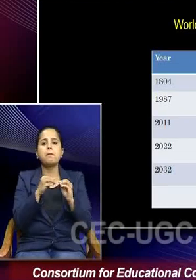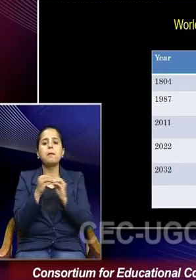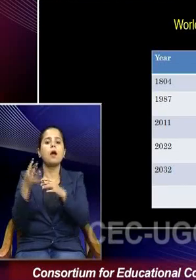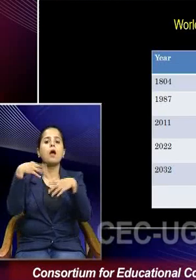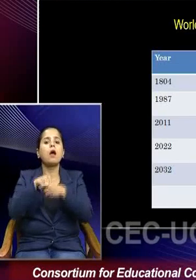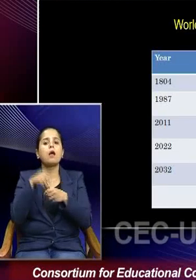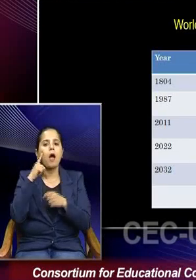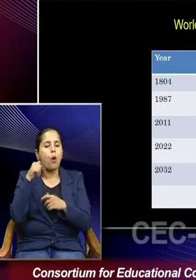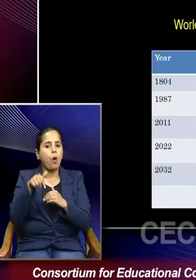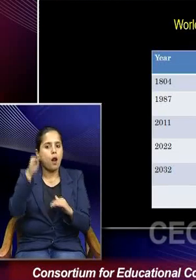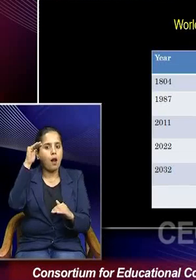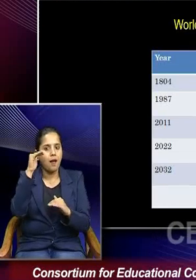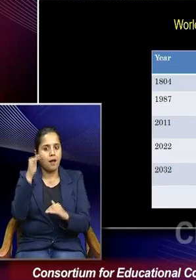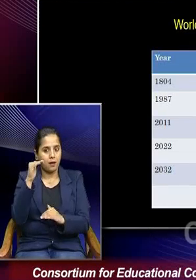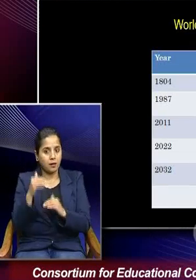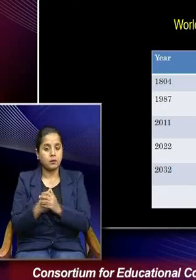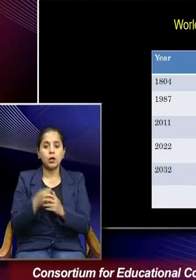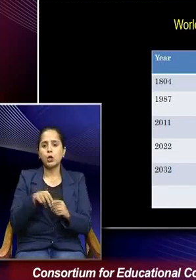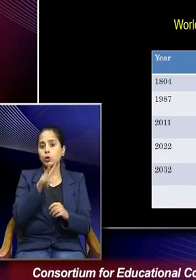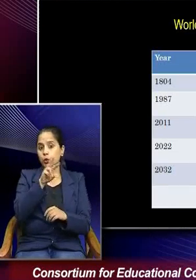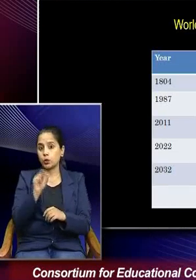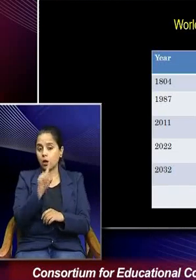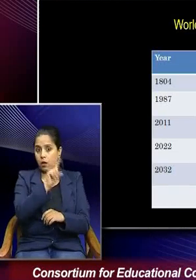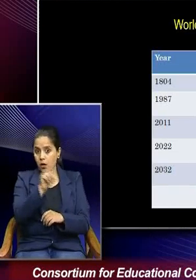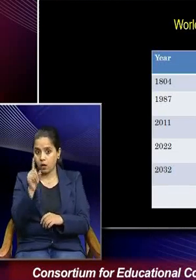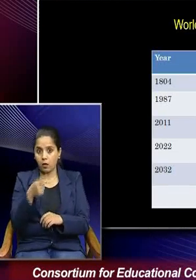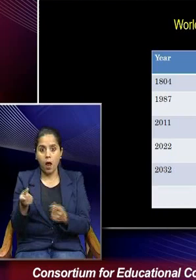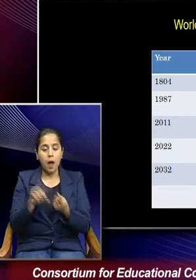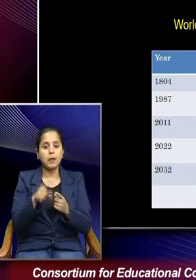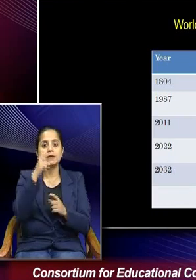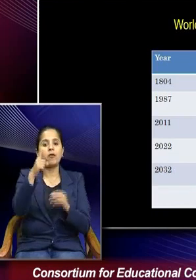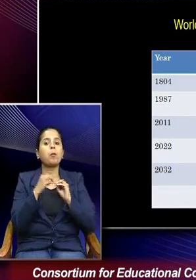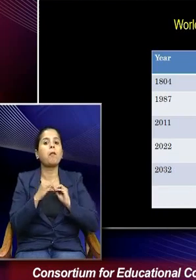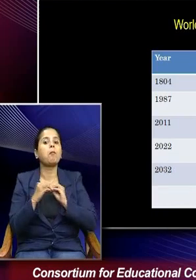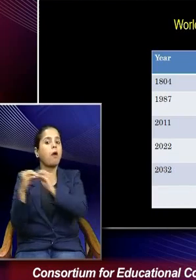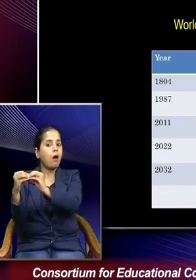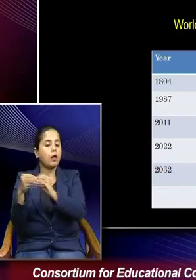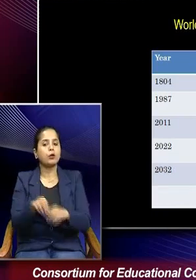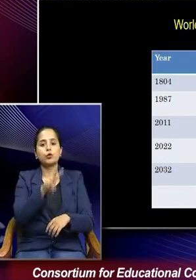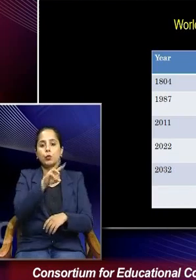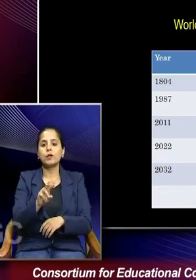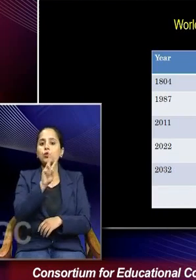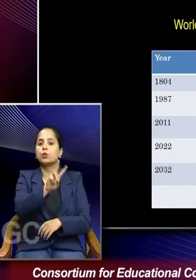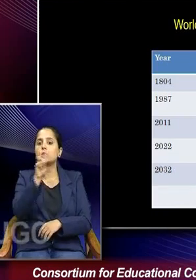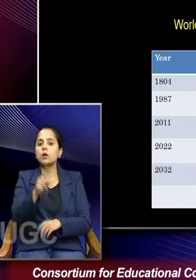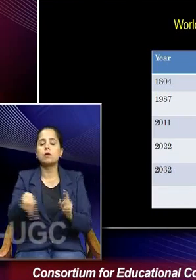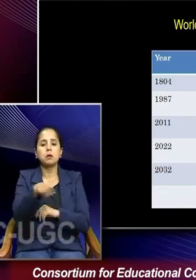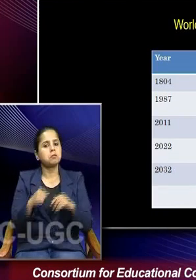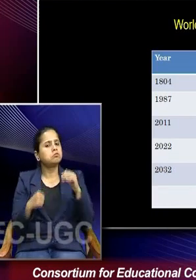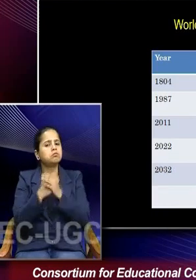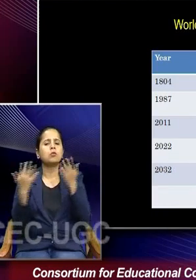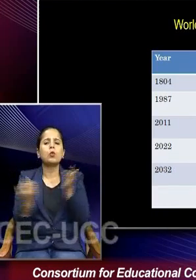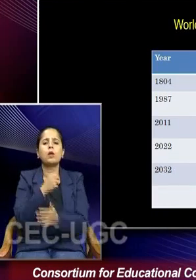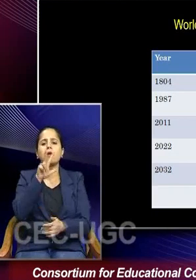getting reduced. By 2011, it became 7 billion. 2022, it's going to reach 8